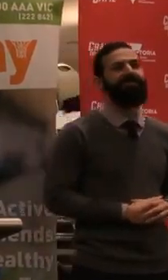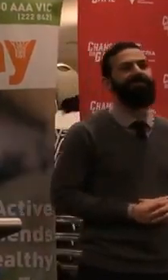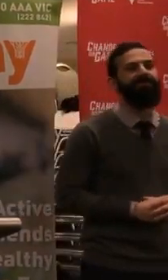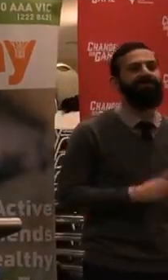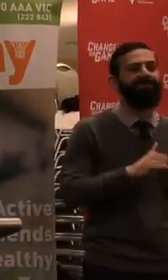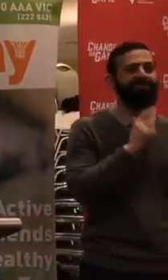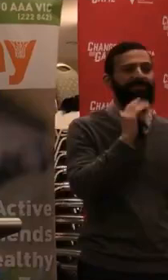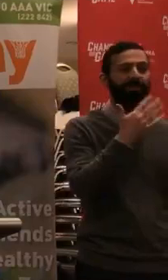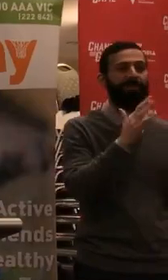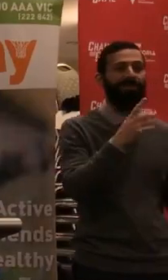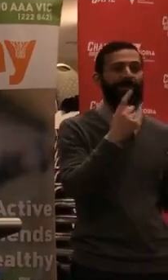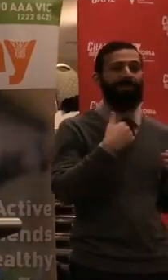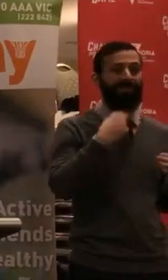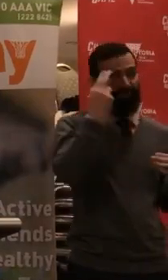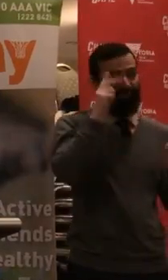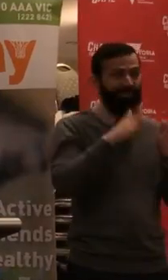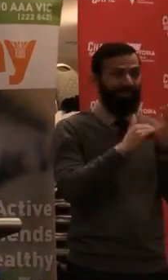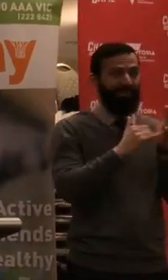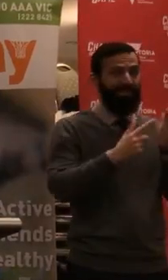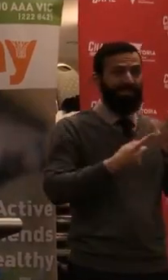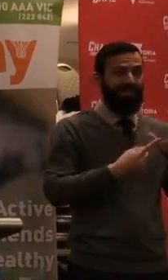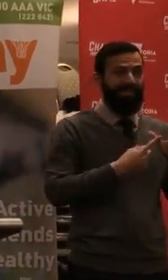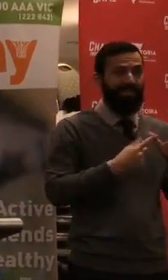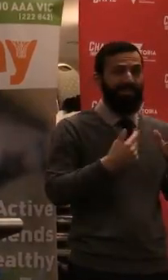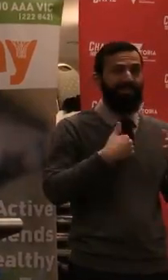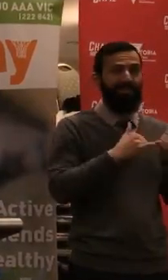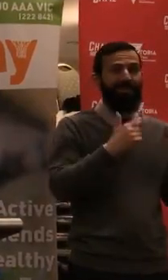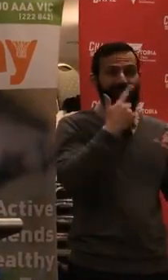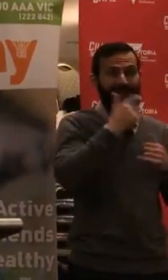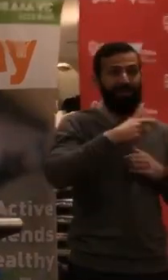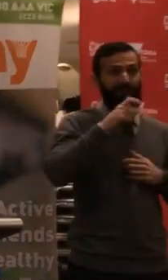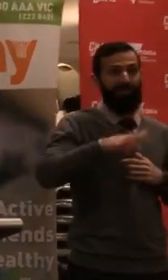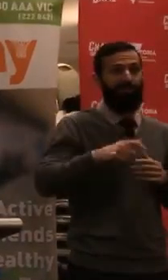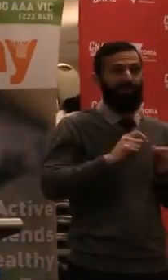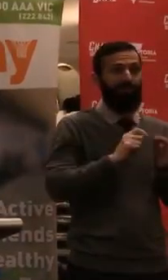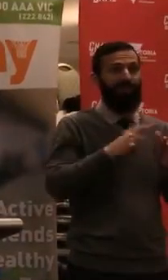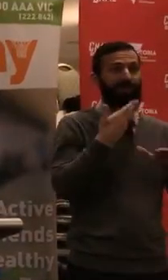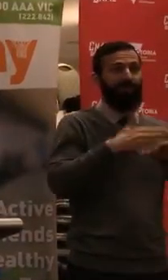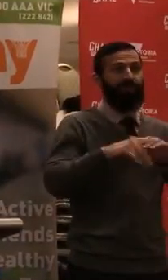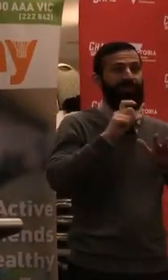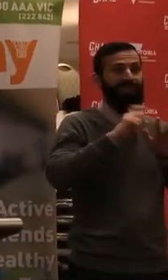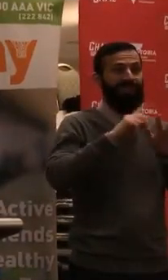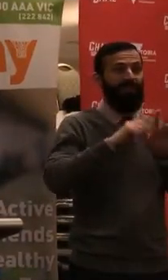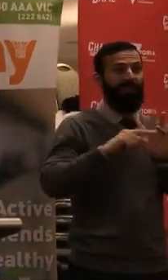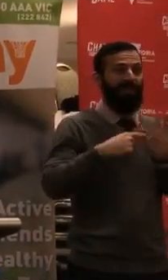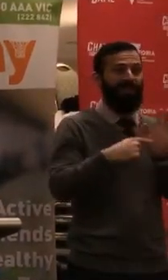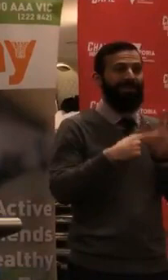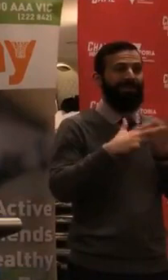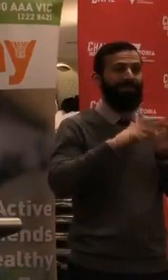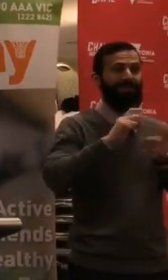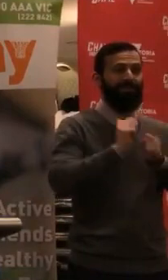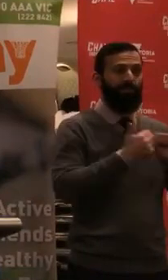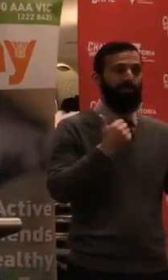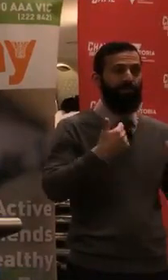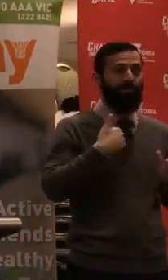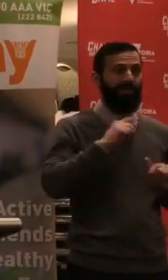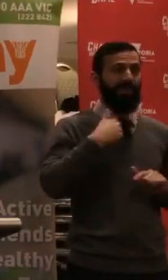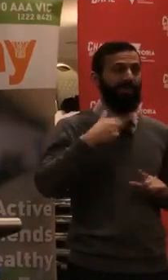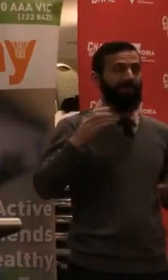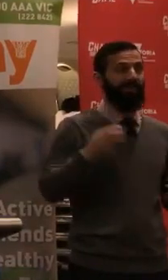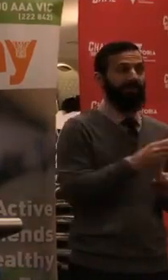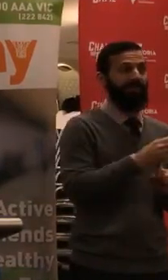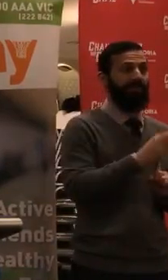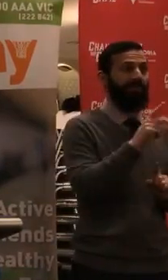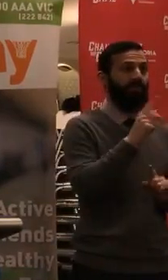Welcome everyone. My name is Lisa Hasker. I am the very lucky person to be the new CEO at VicSport. I've been in the role